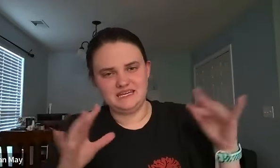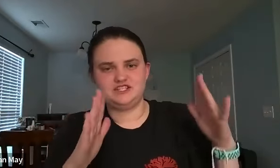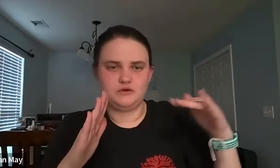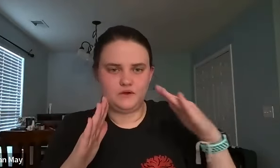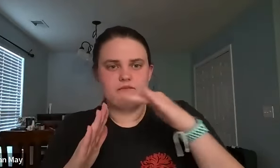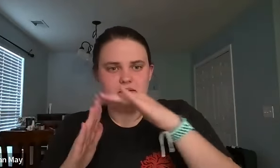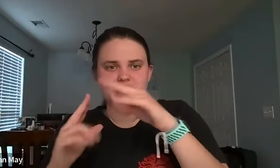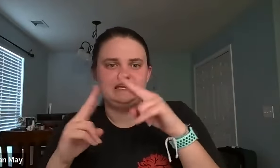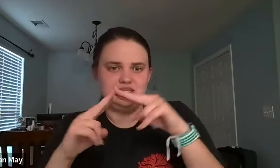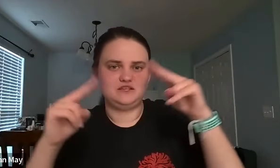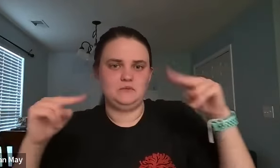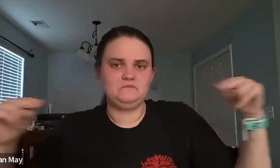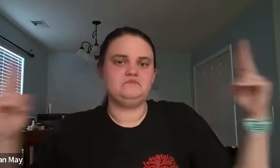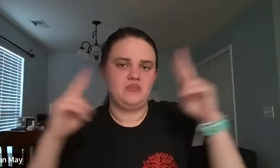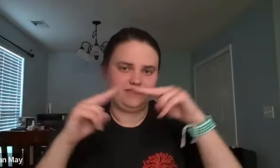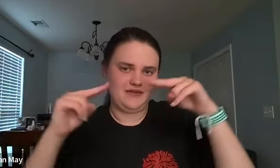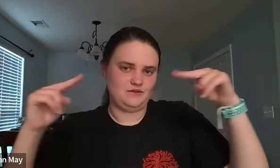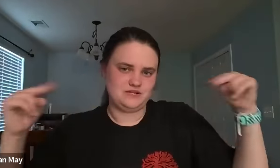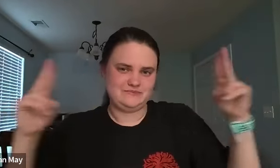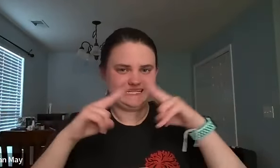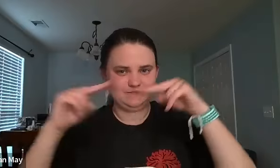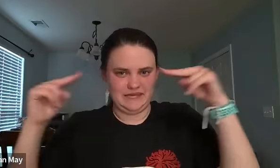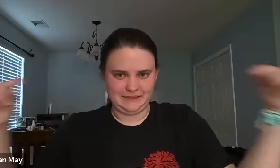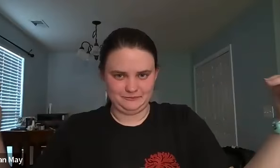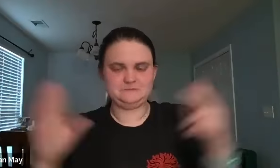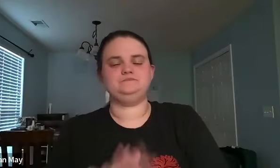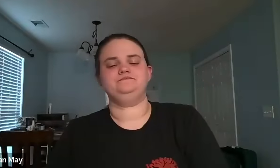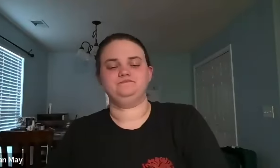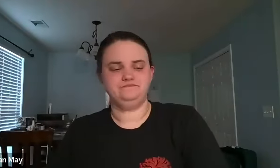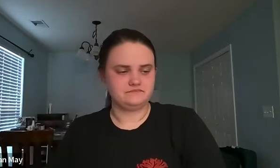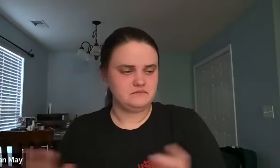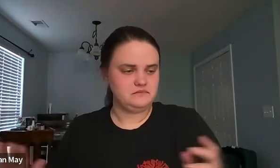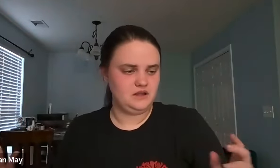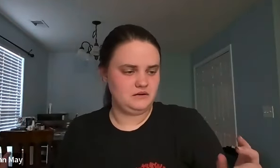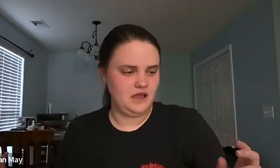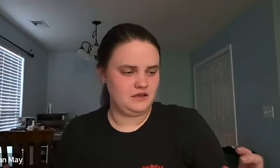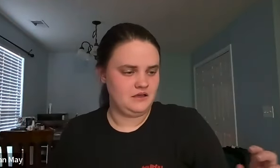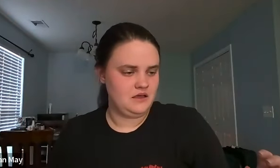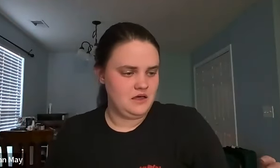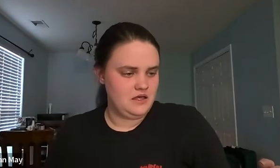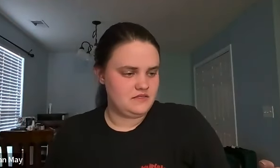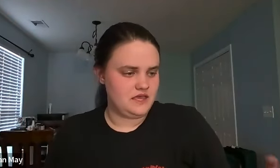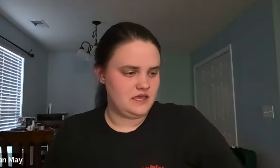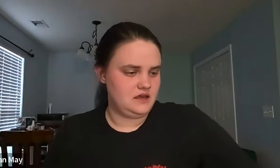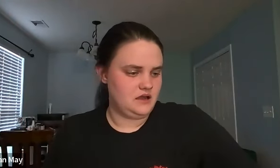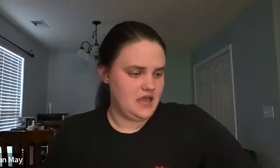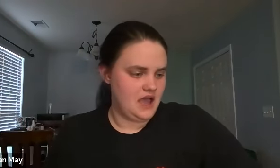gets, all the bumpy, and so that little crispiness, bacon. Okay. Then I